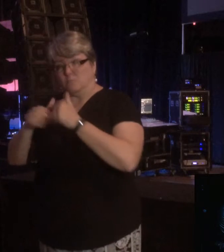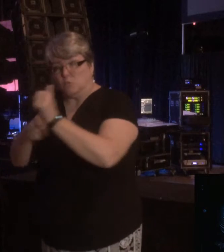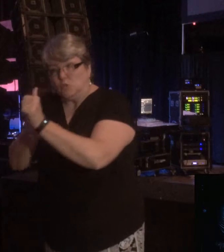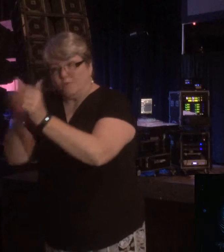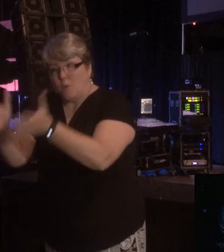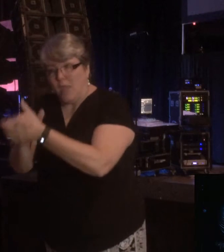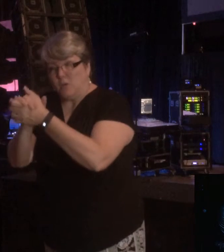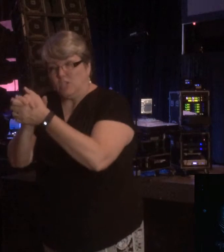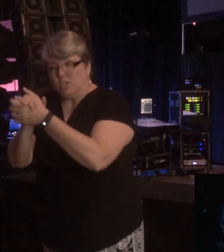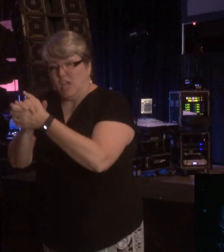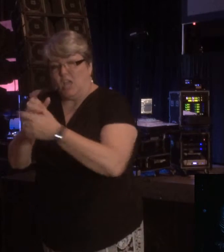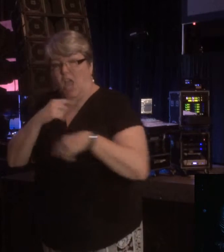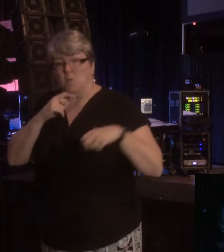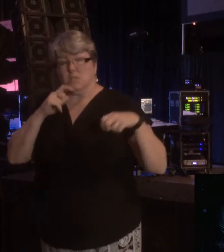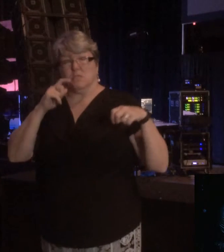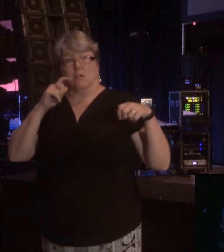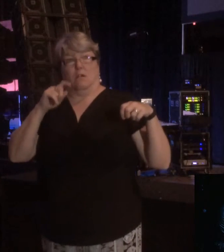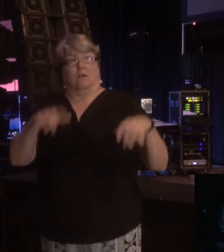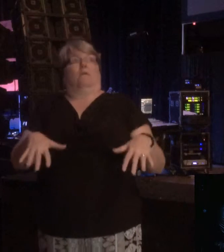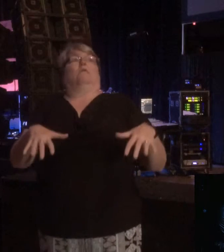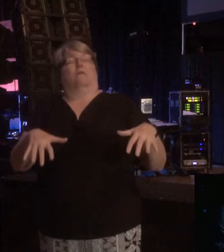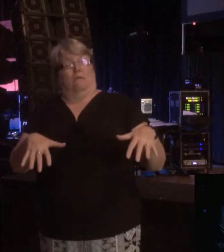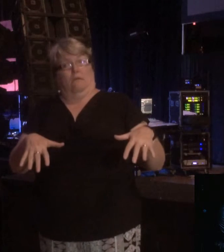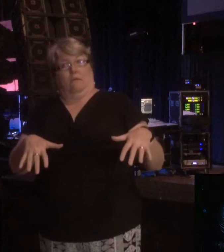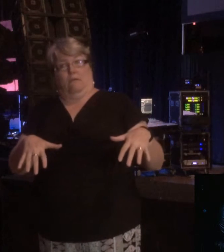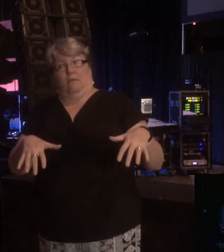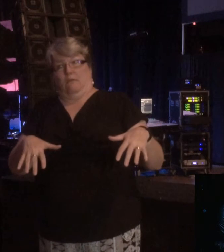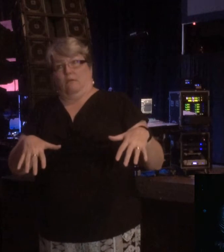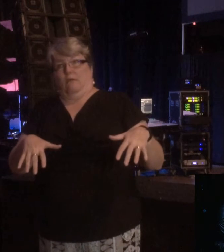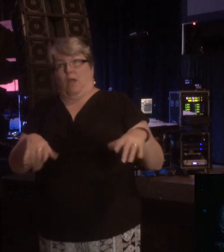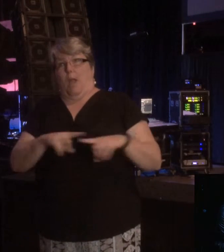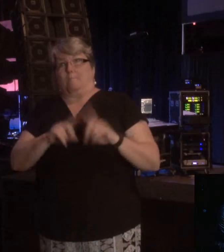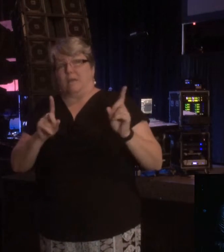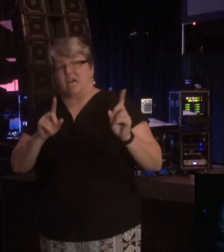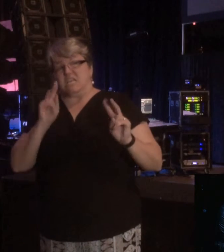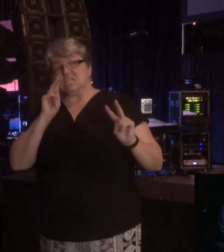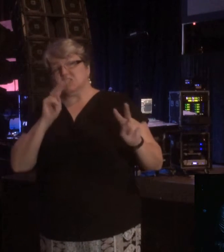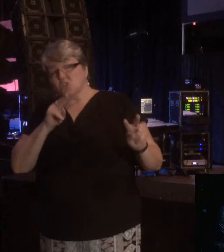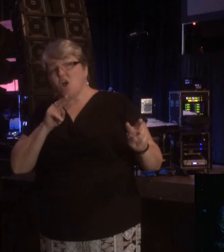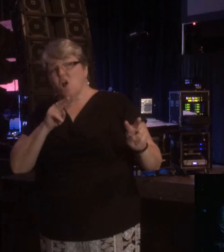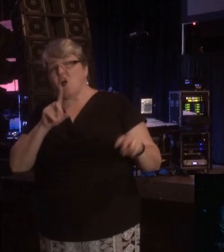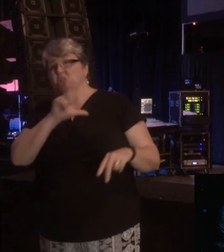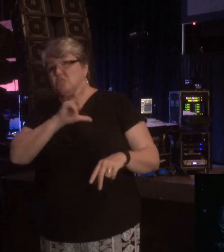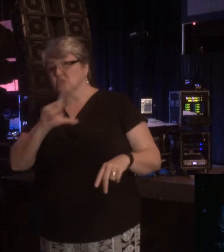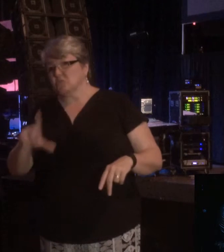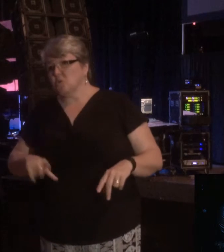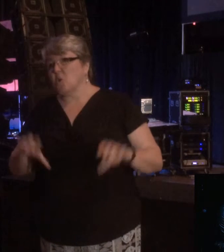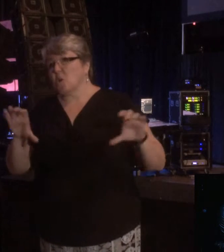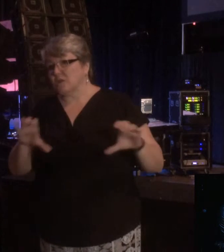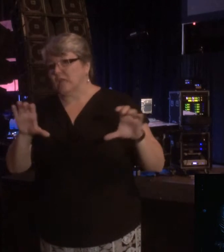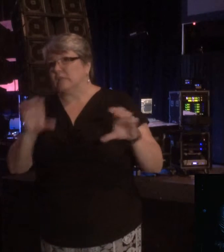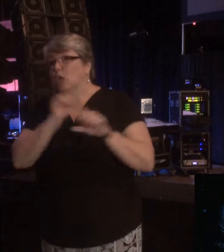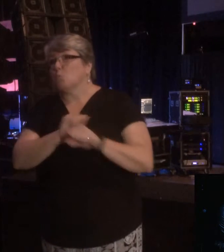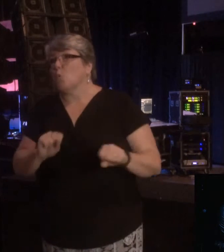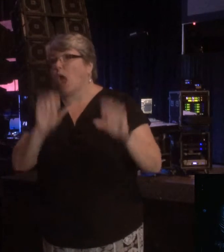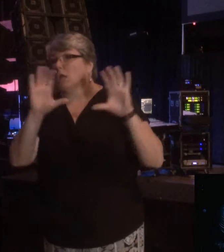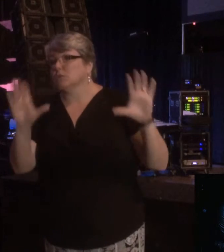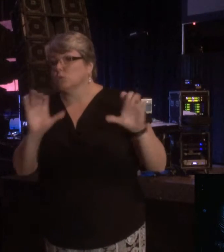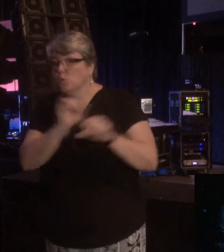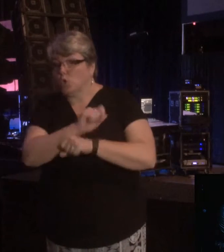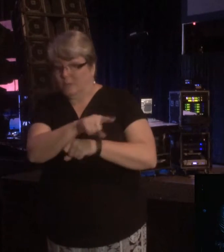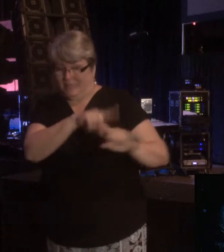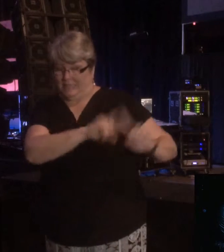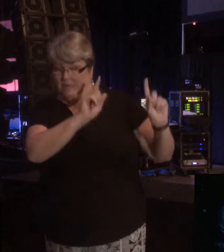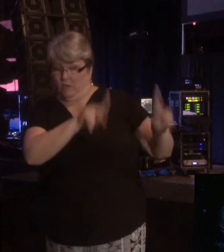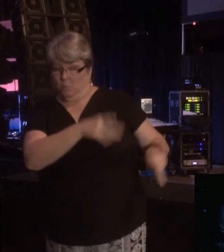We actually dated and broke up 3 times. We had 3 breakups,